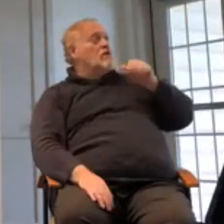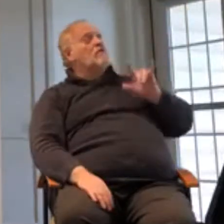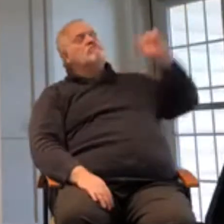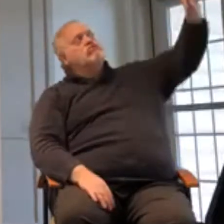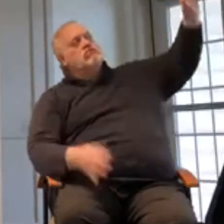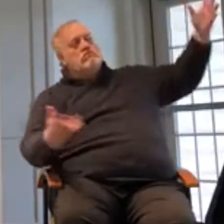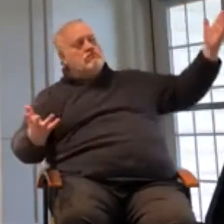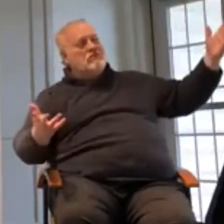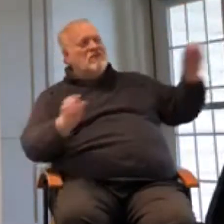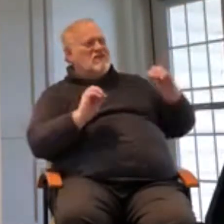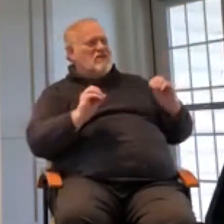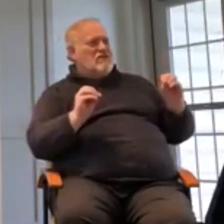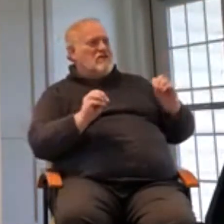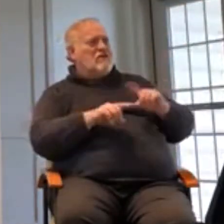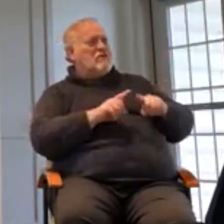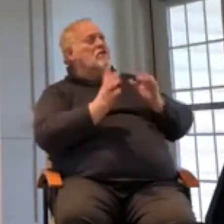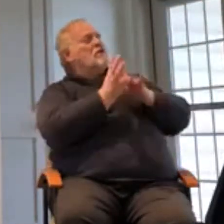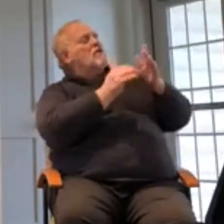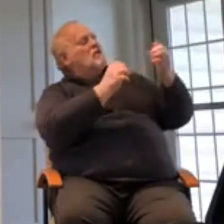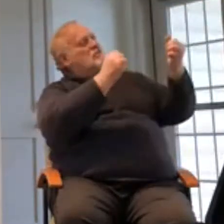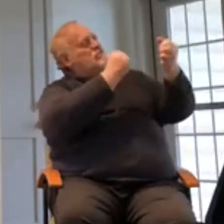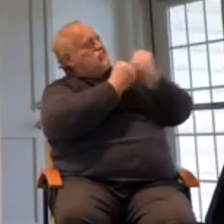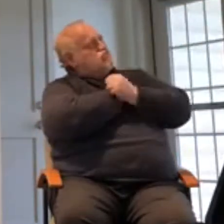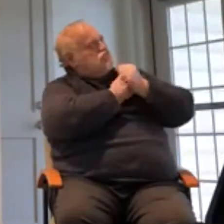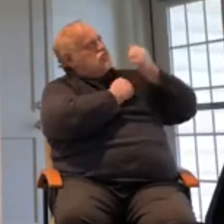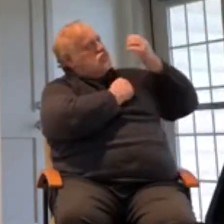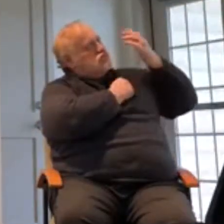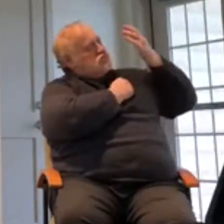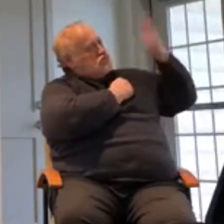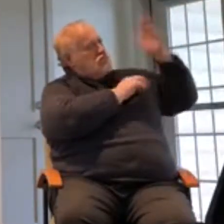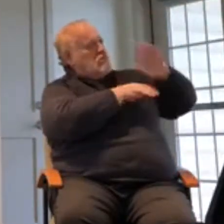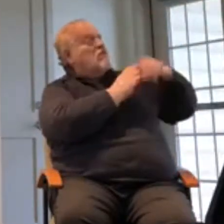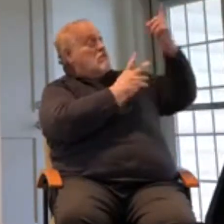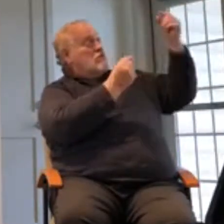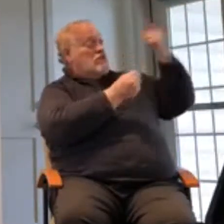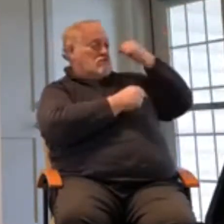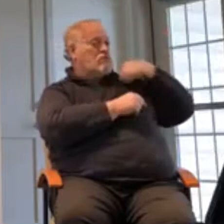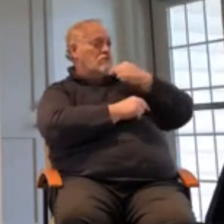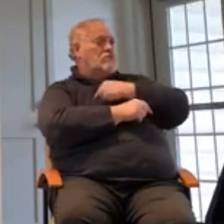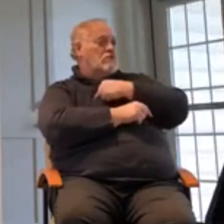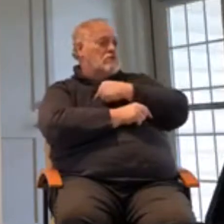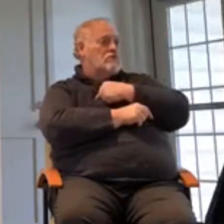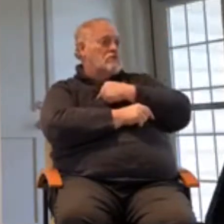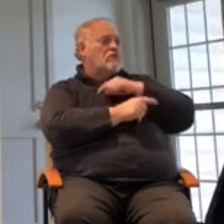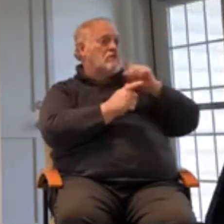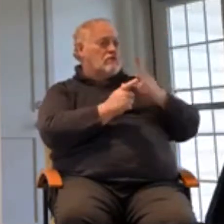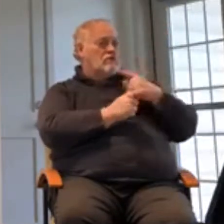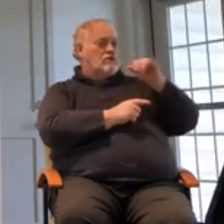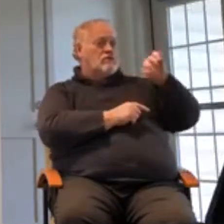we love you. Jesus, we love you. All that you've done for us.